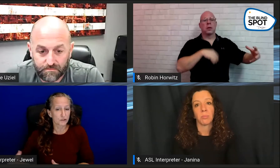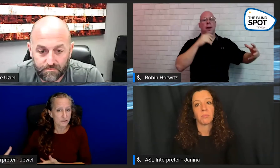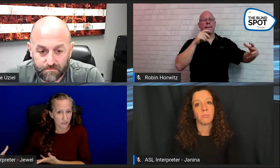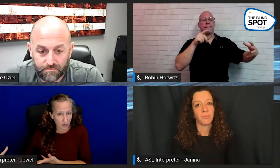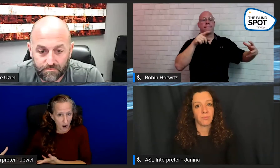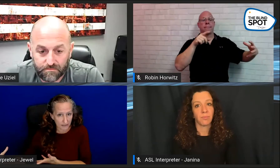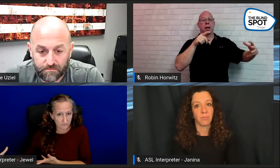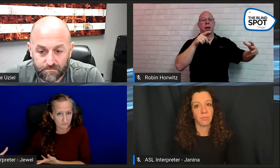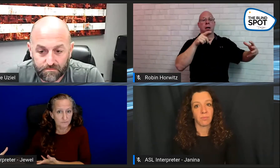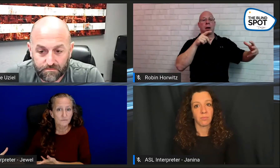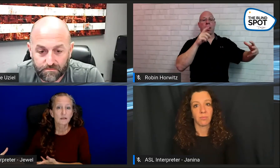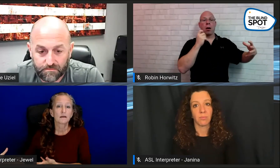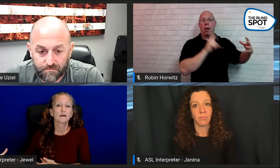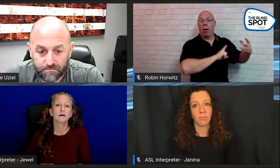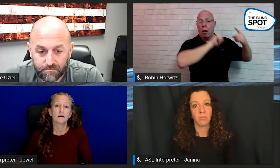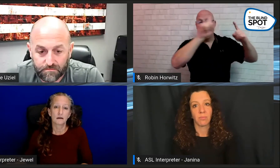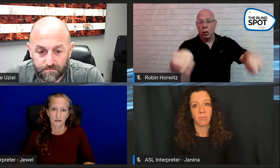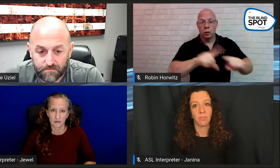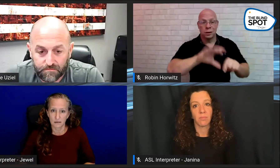produced their cotton,